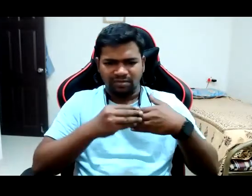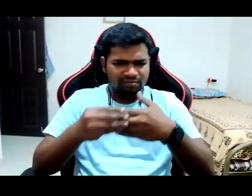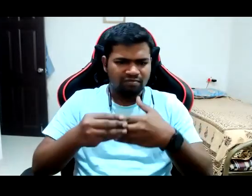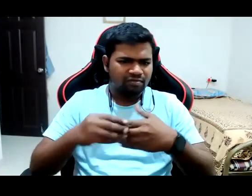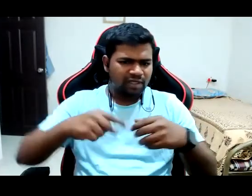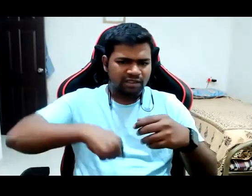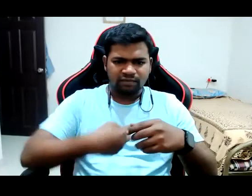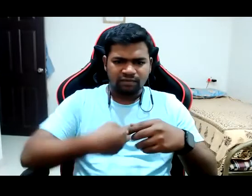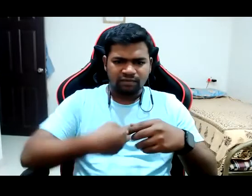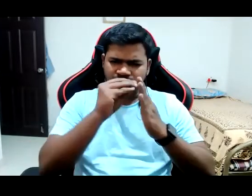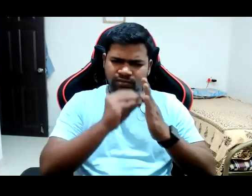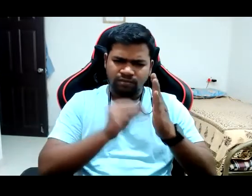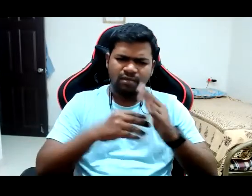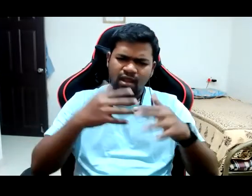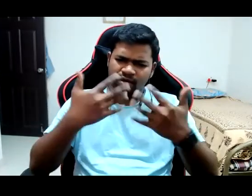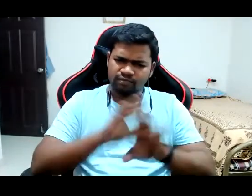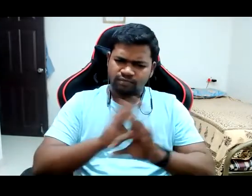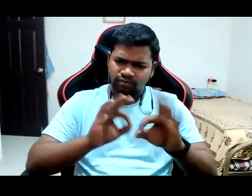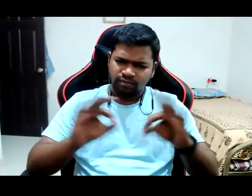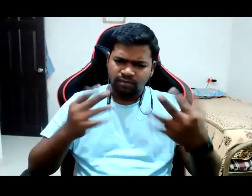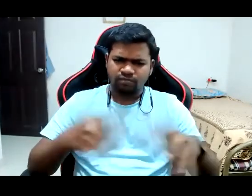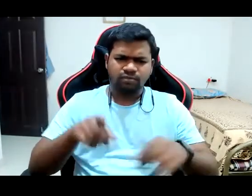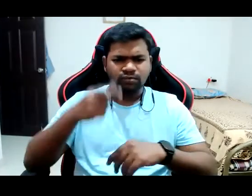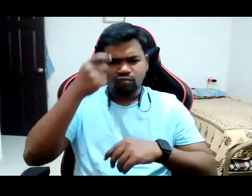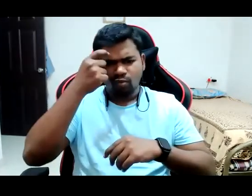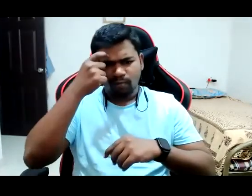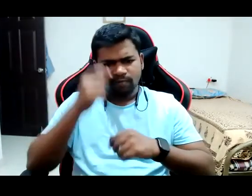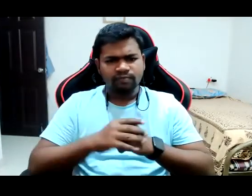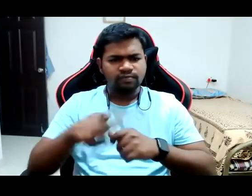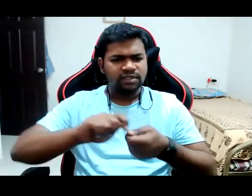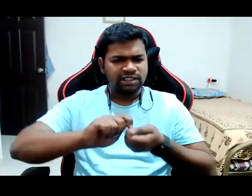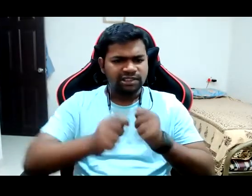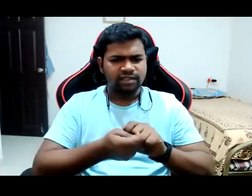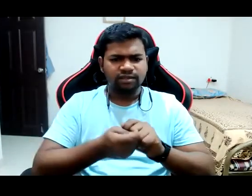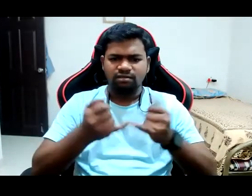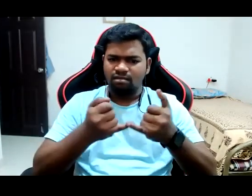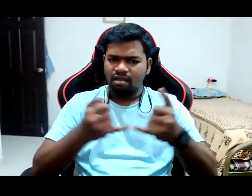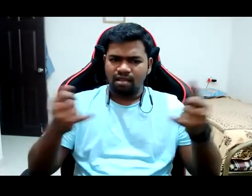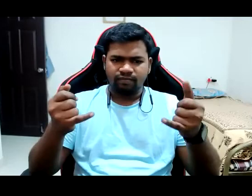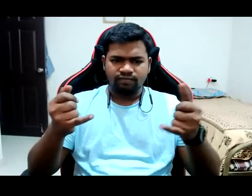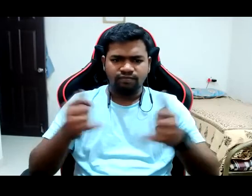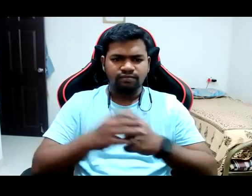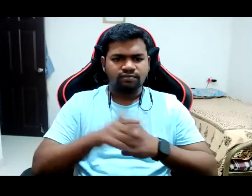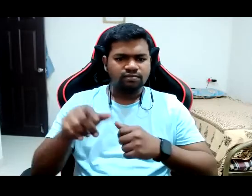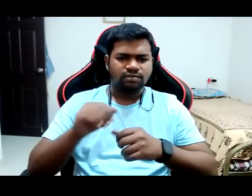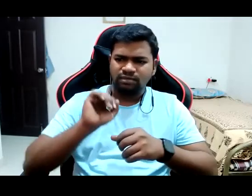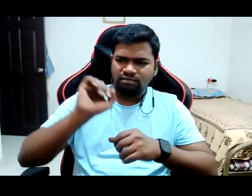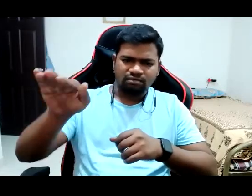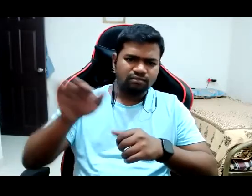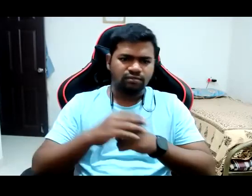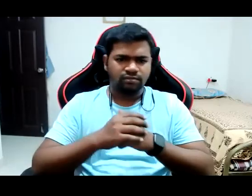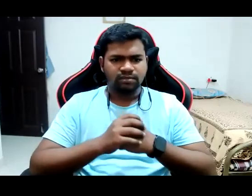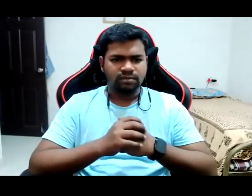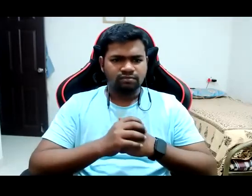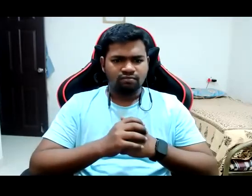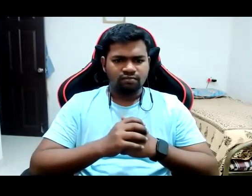I was thinking that after writing the message, there was a problem to change line and also while sending that text. I mean, it was